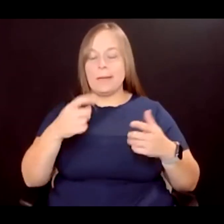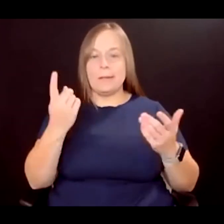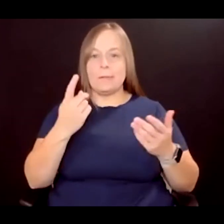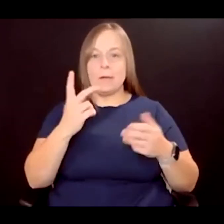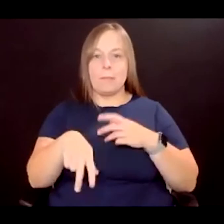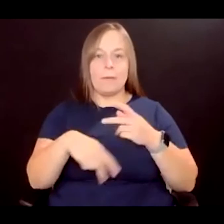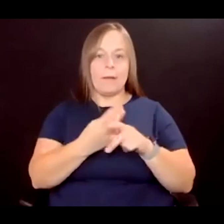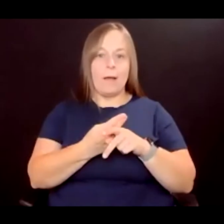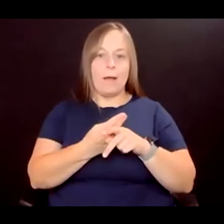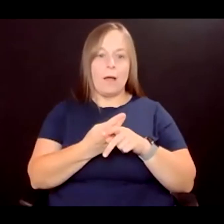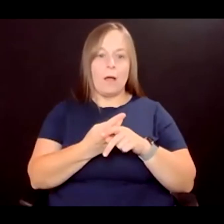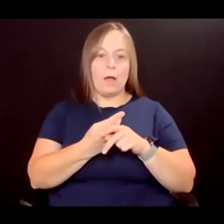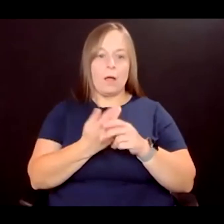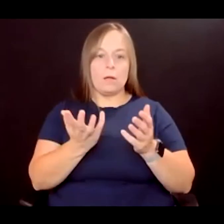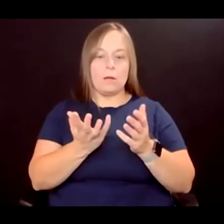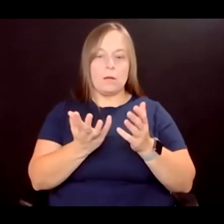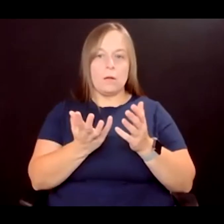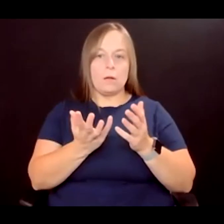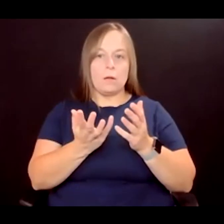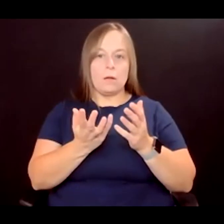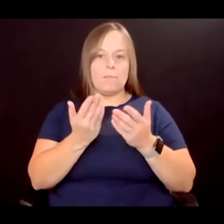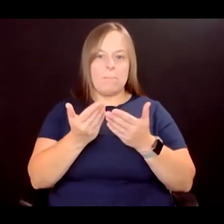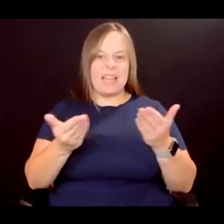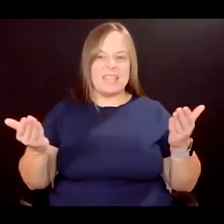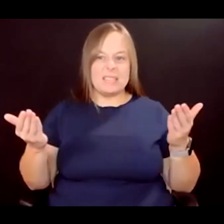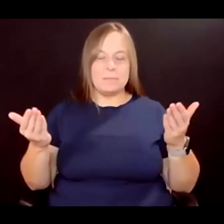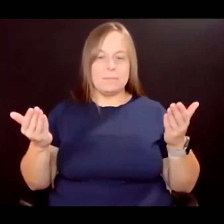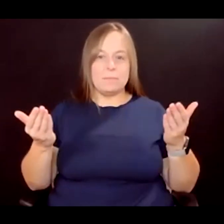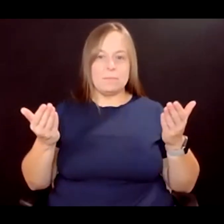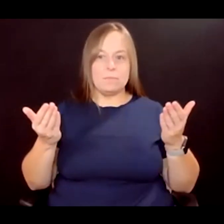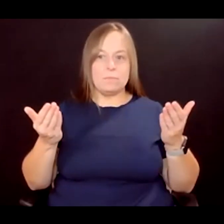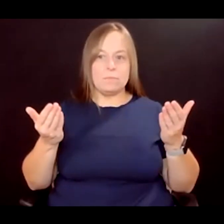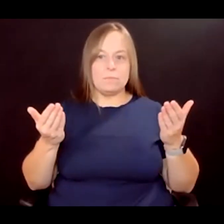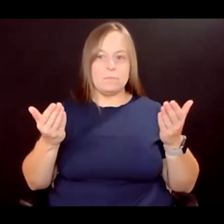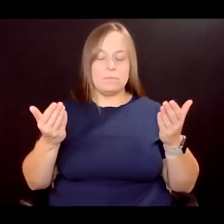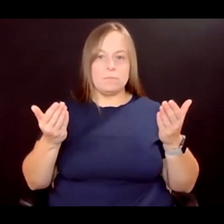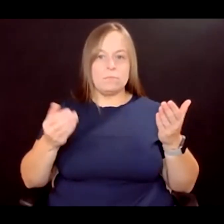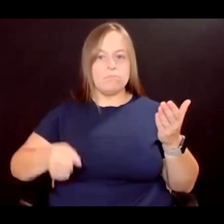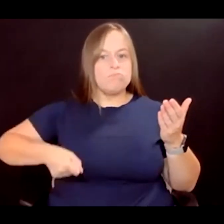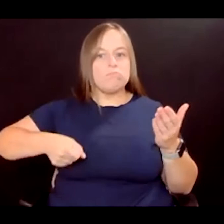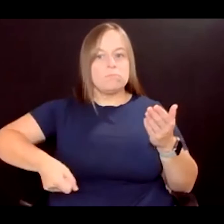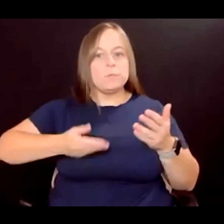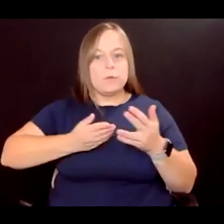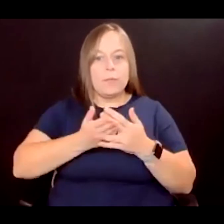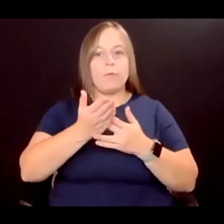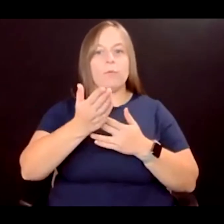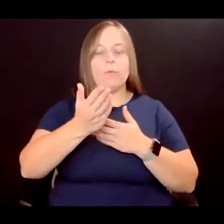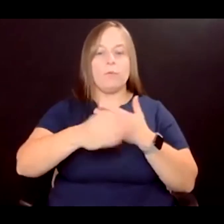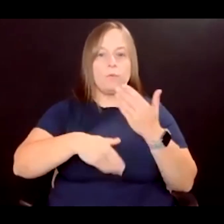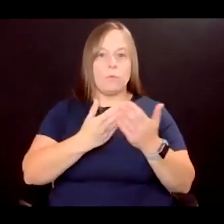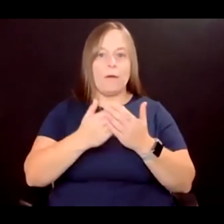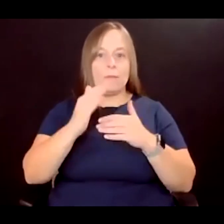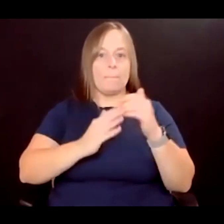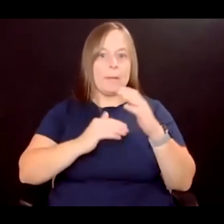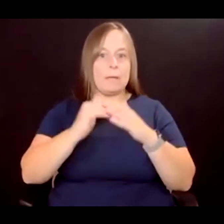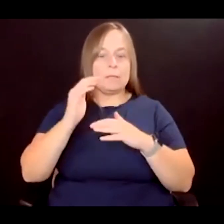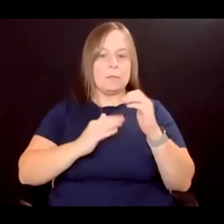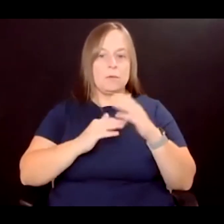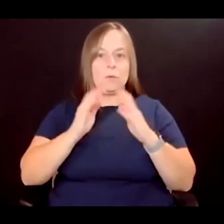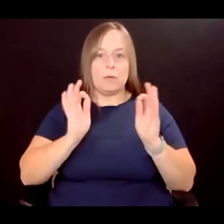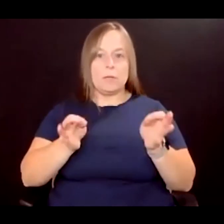have, I know that the staff that I want to bring in would bolster it. And what is great about my staff to bring in is